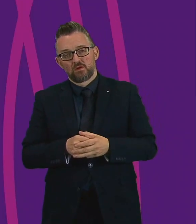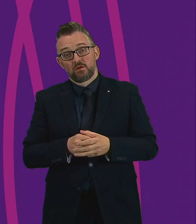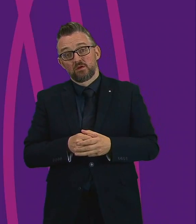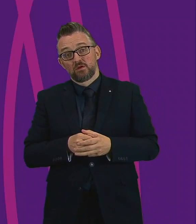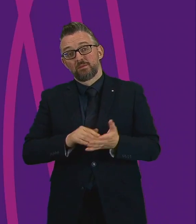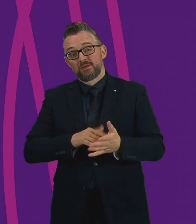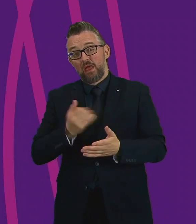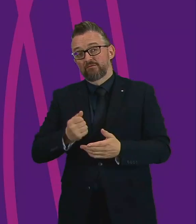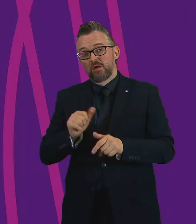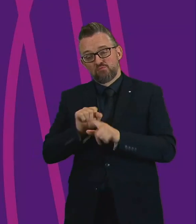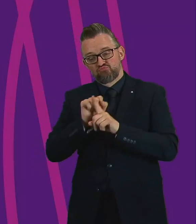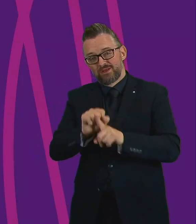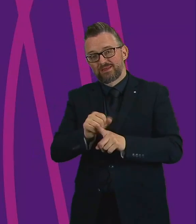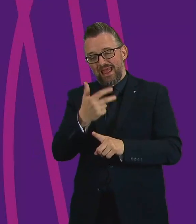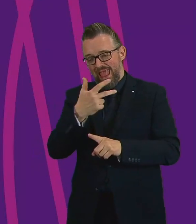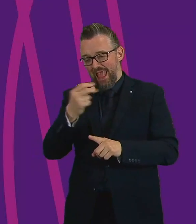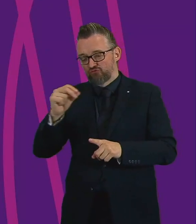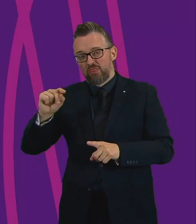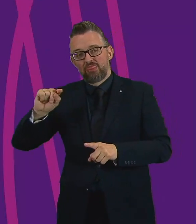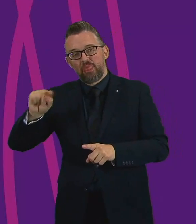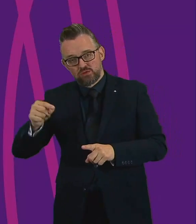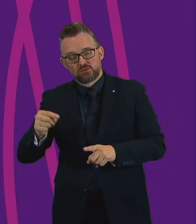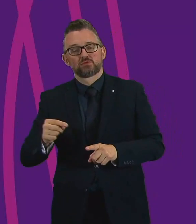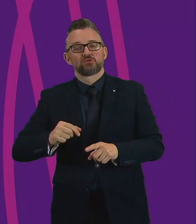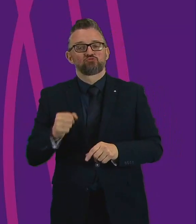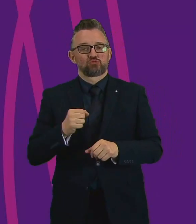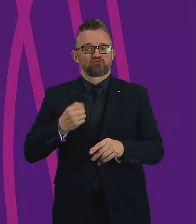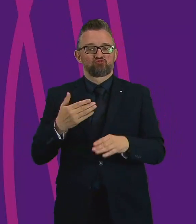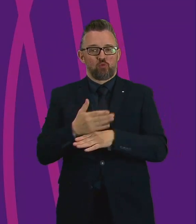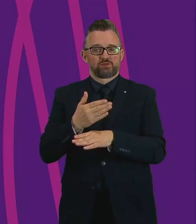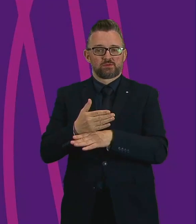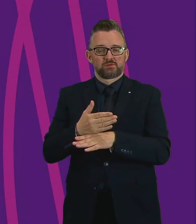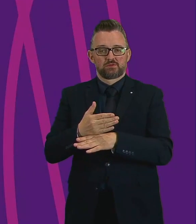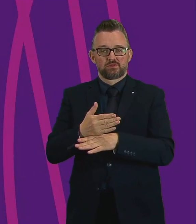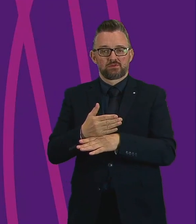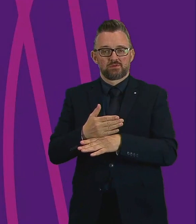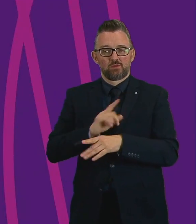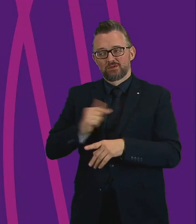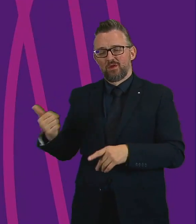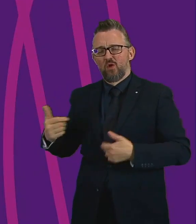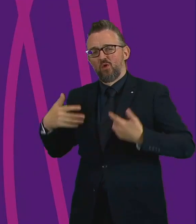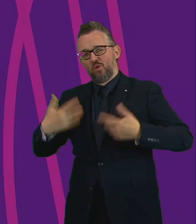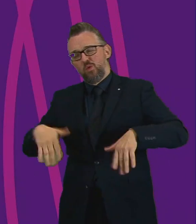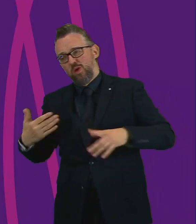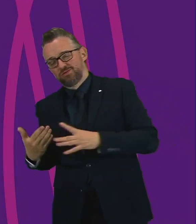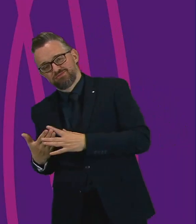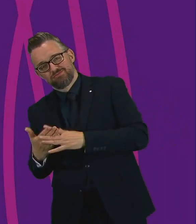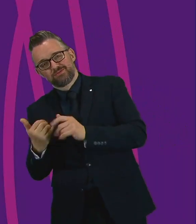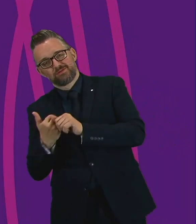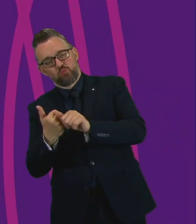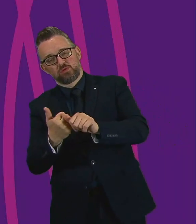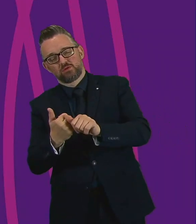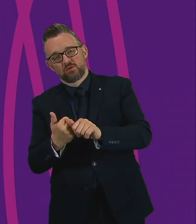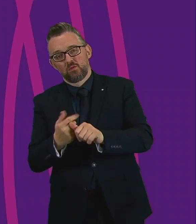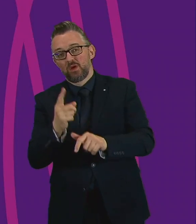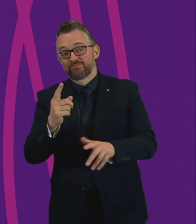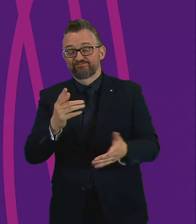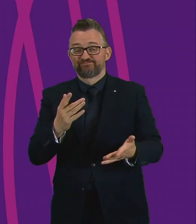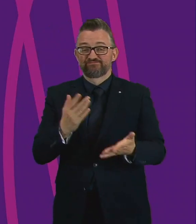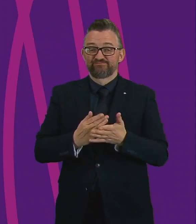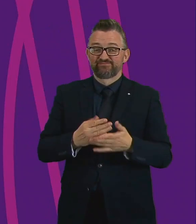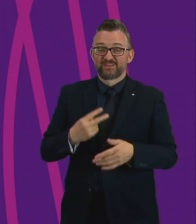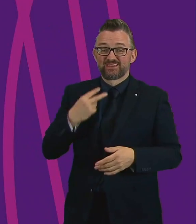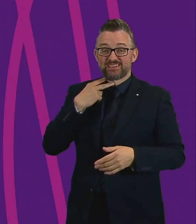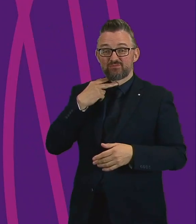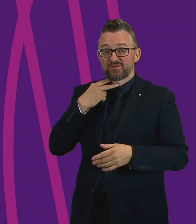protection of 800,000 Scottish jobs, thanks to their unprecedented economic interventions. But it's disappointing that in a